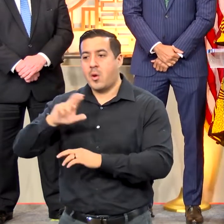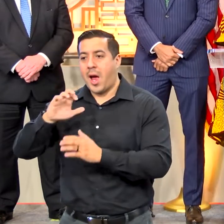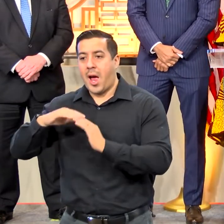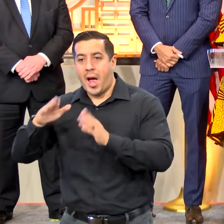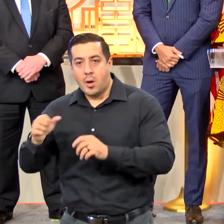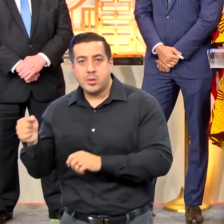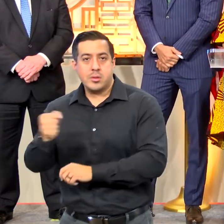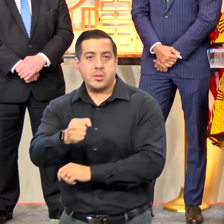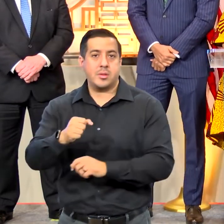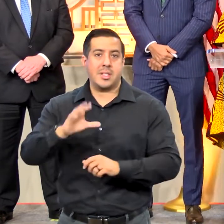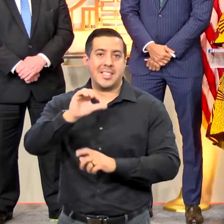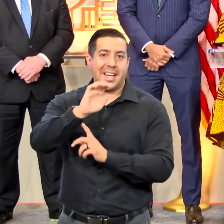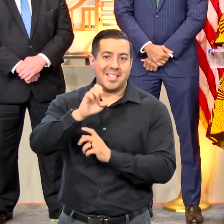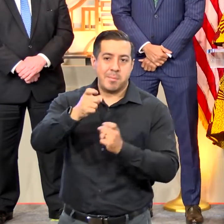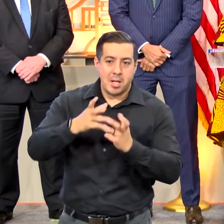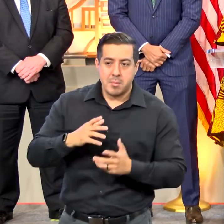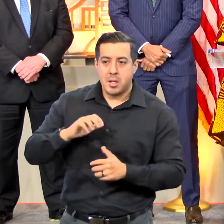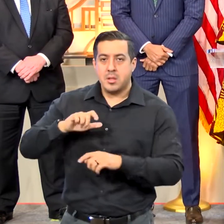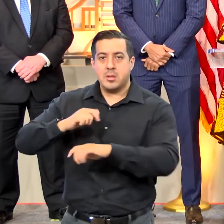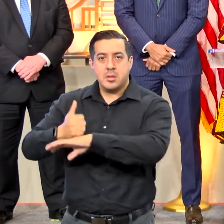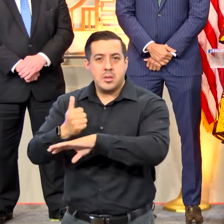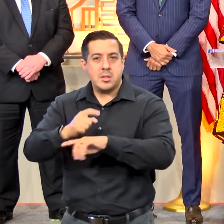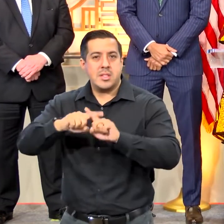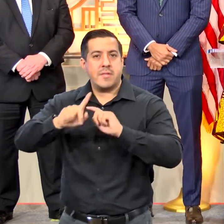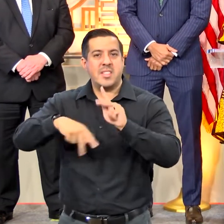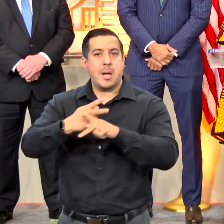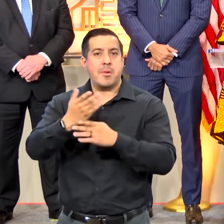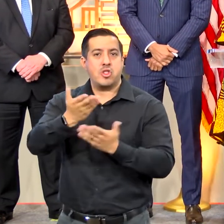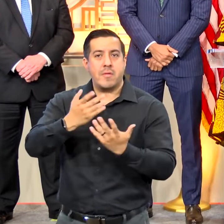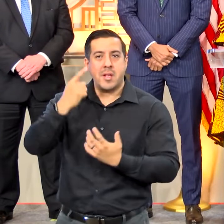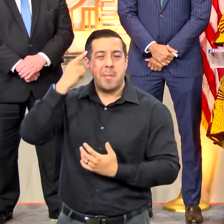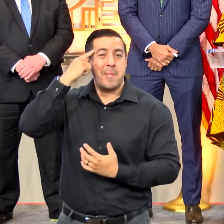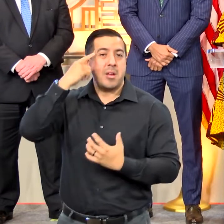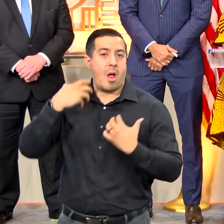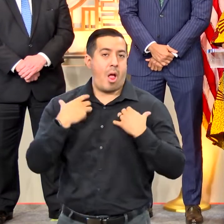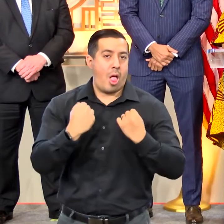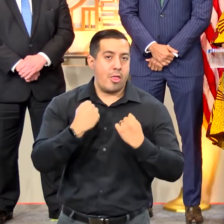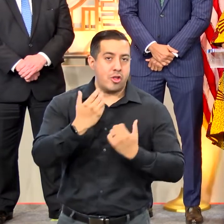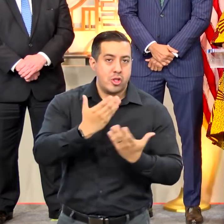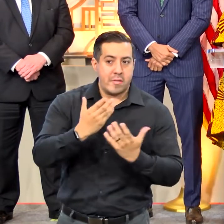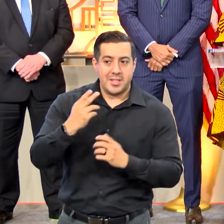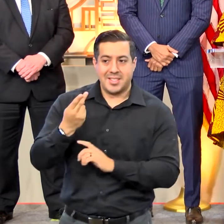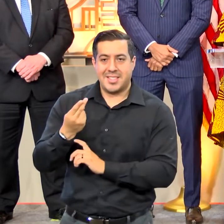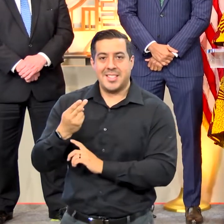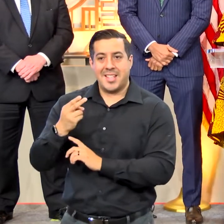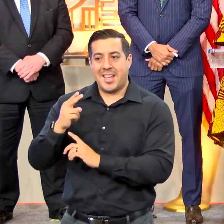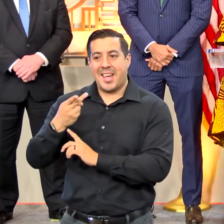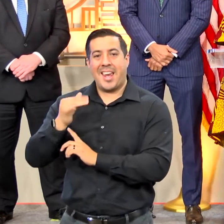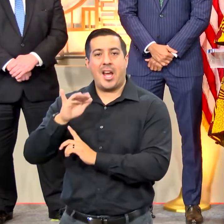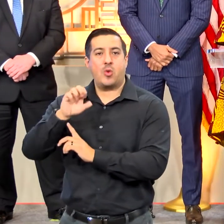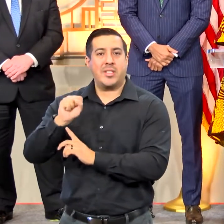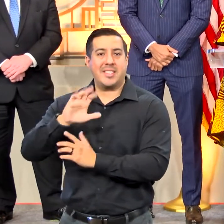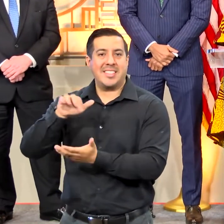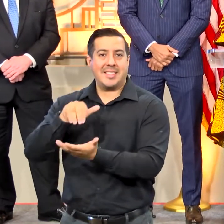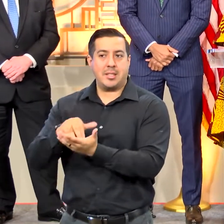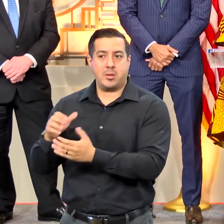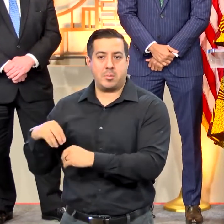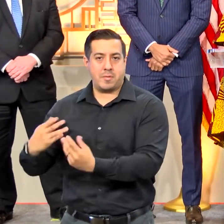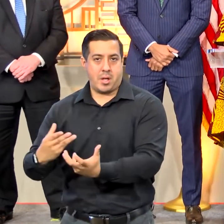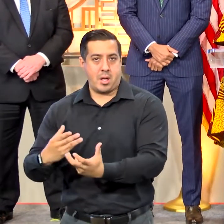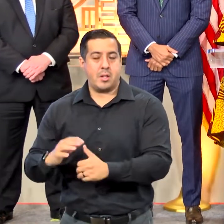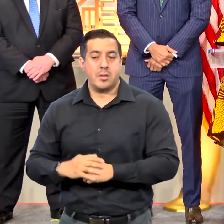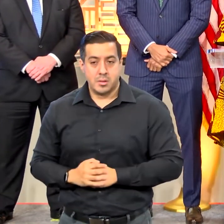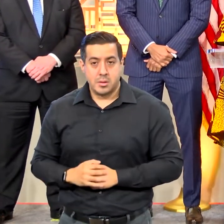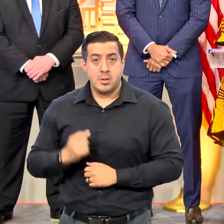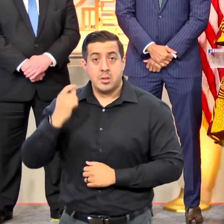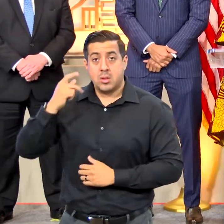supportive housing, case management, and other services like mental health services by the Harris Center, who we must acknowledge.